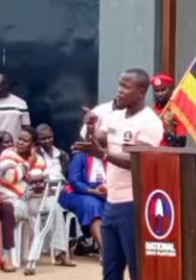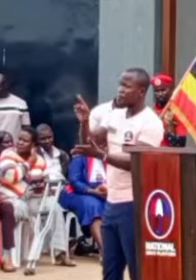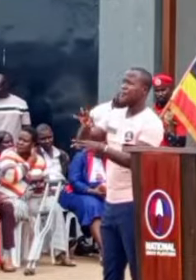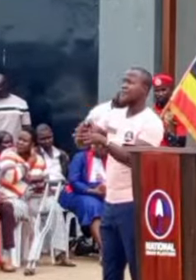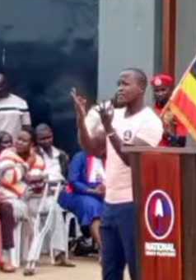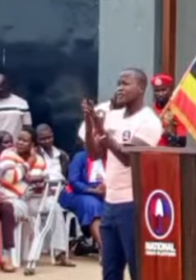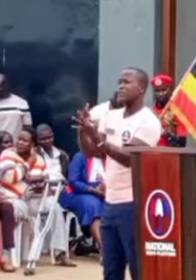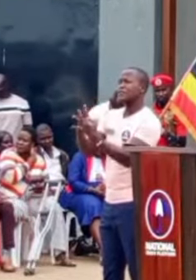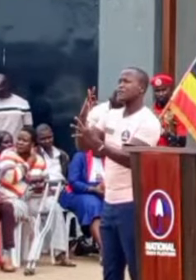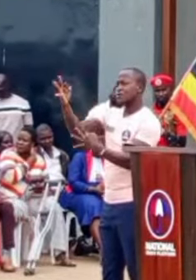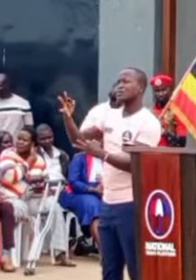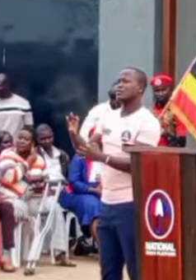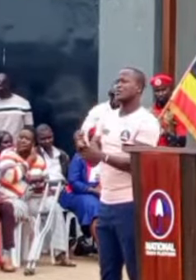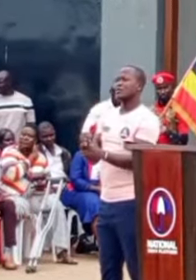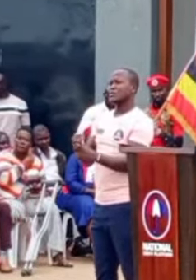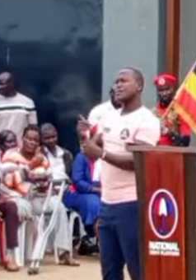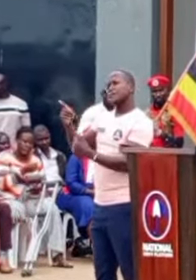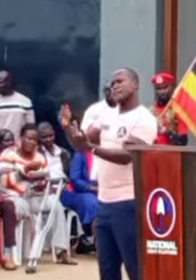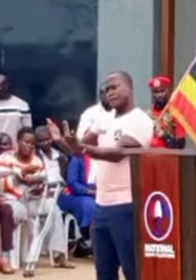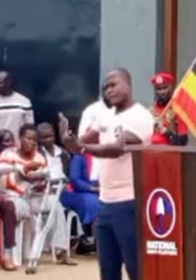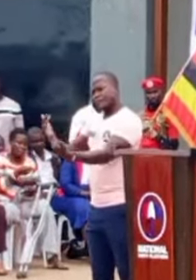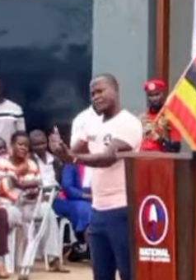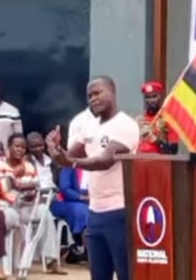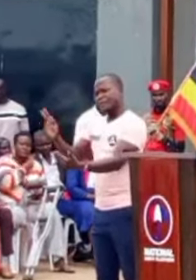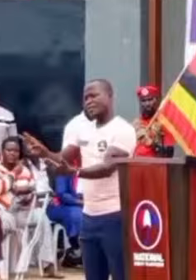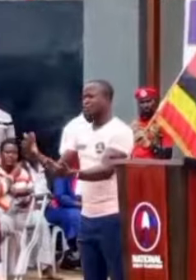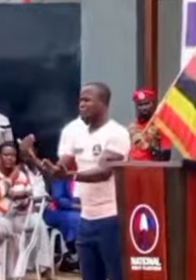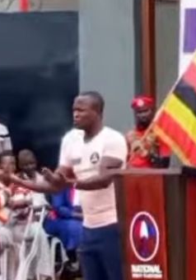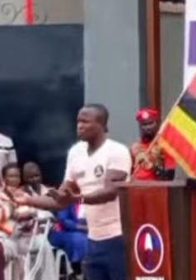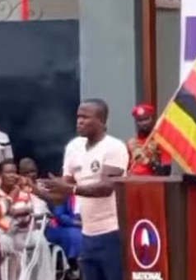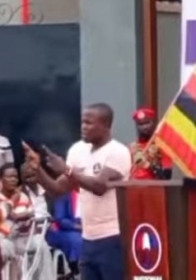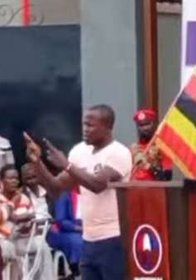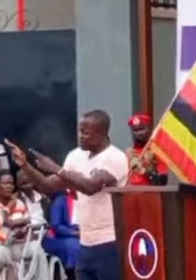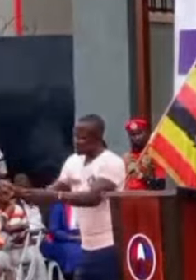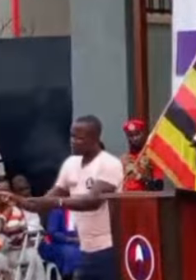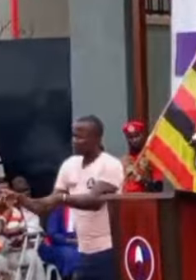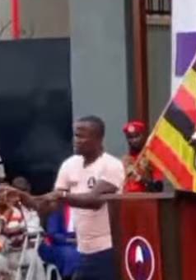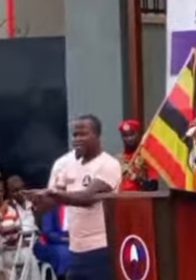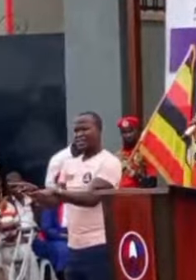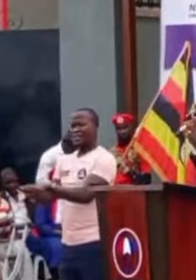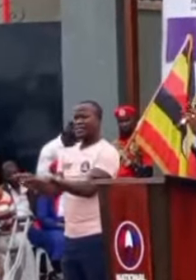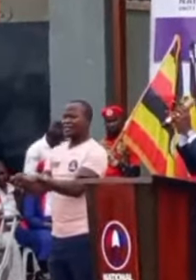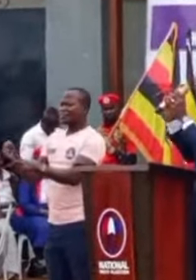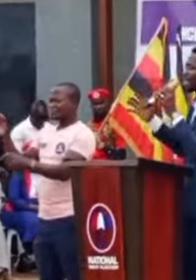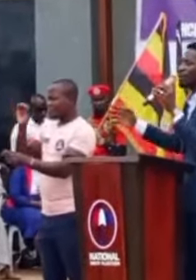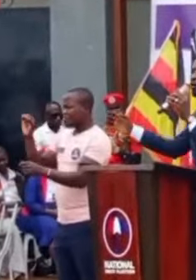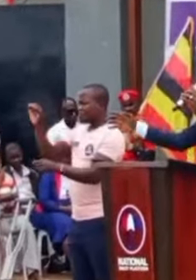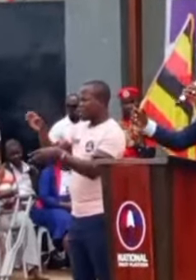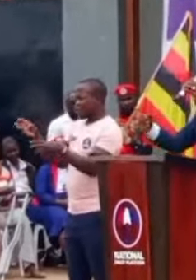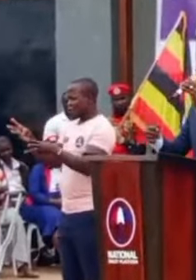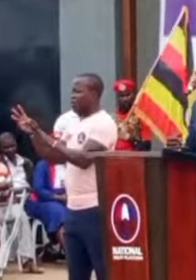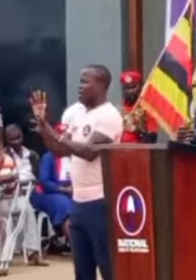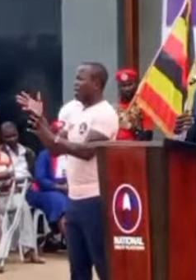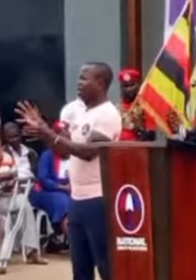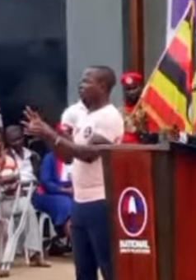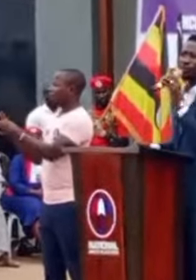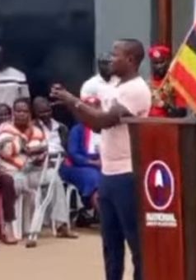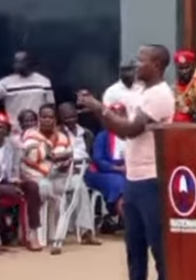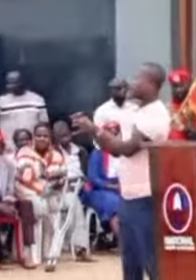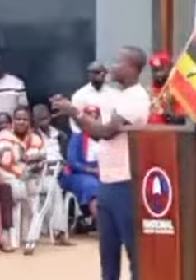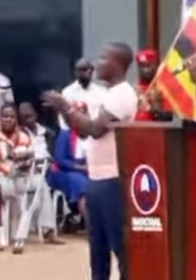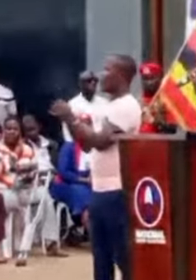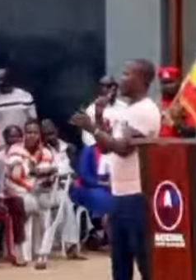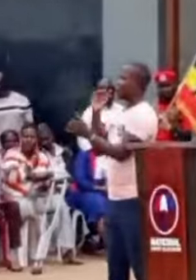yagenda okukyusa famire yo so muba treating ng'abaana mubawe ekitiibwa ate munoonye engeri gye